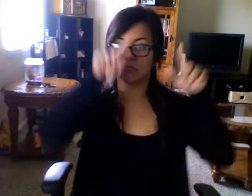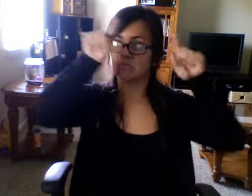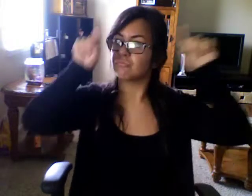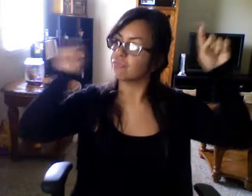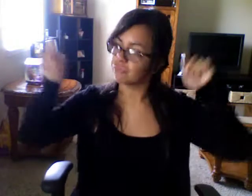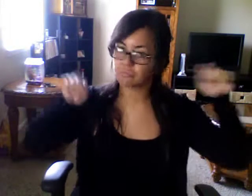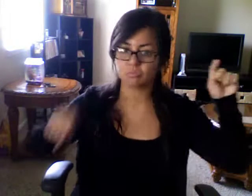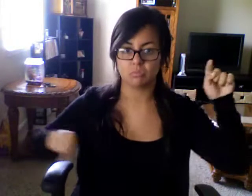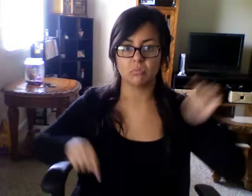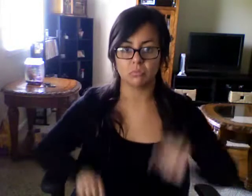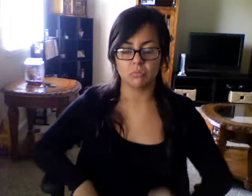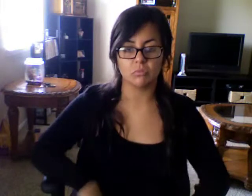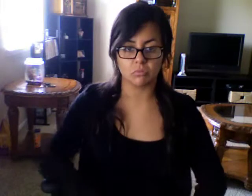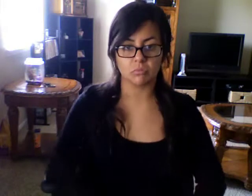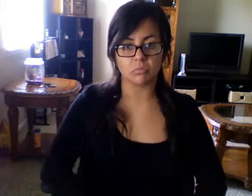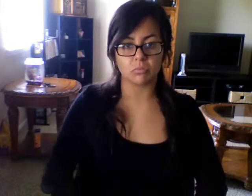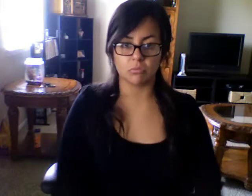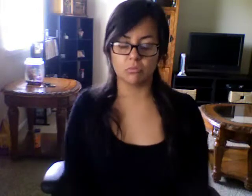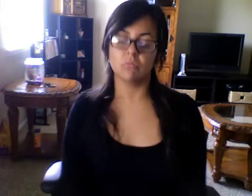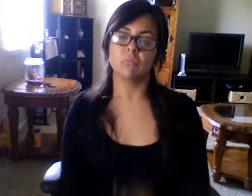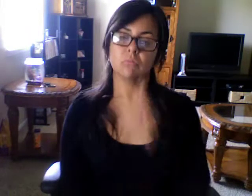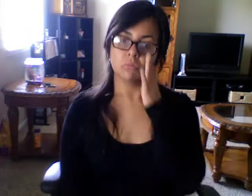is quite desirable to study in that industry.